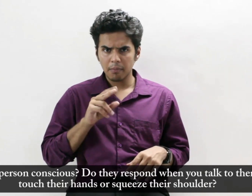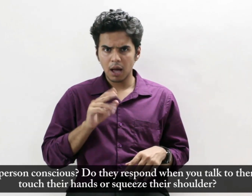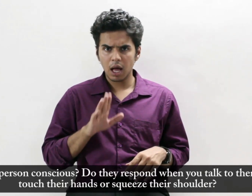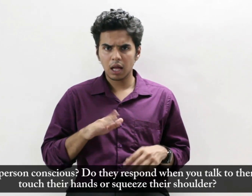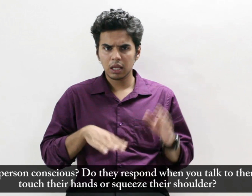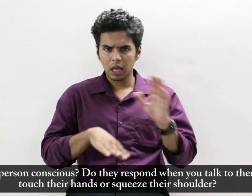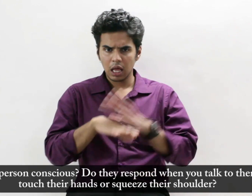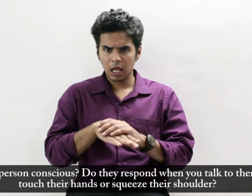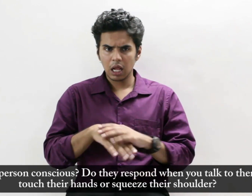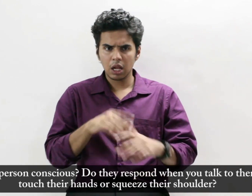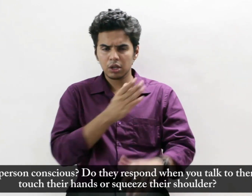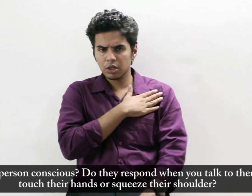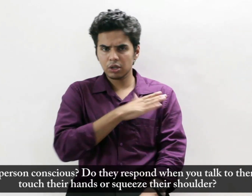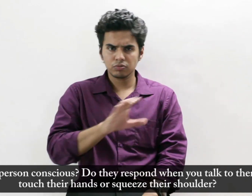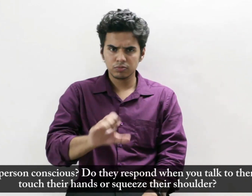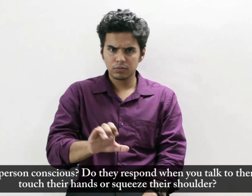their hands, or squeeze their shoulder?